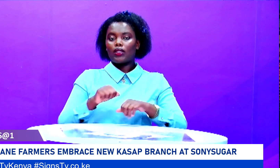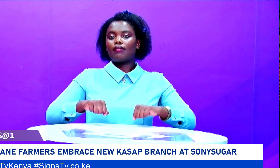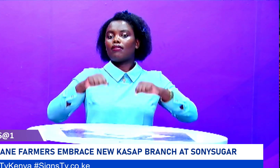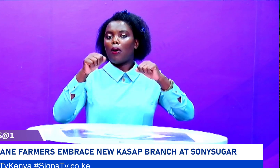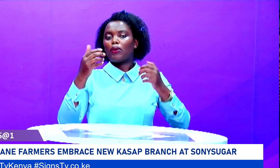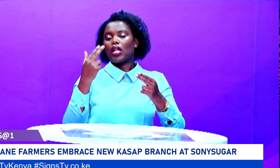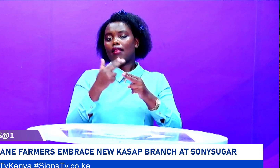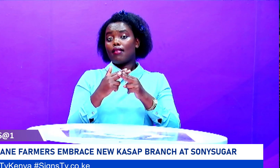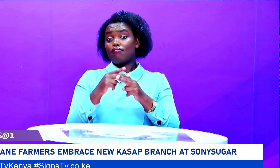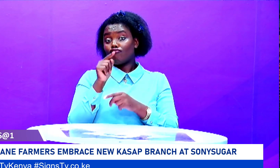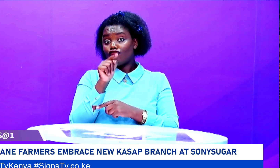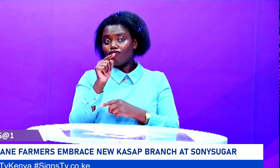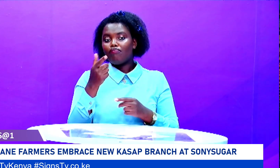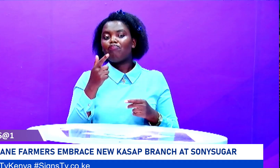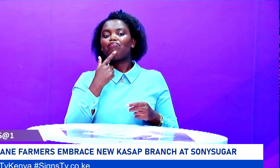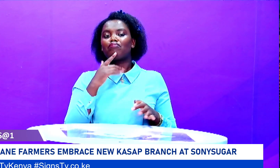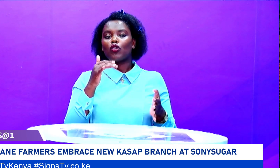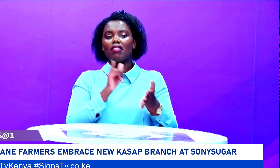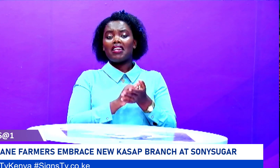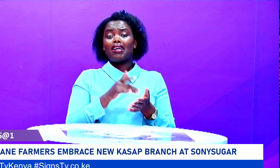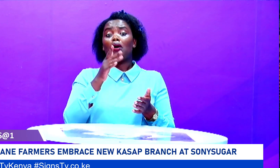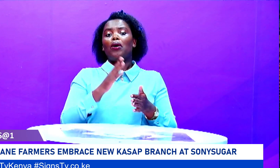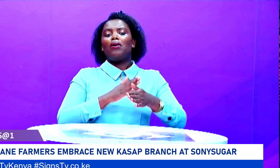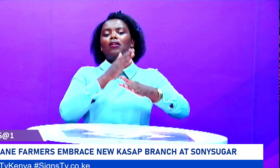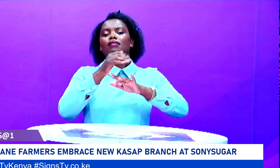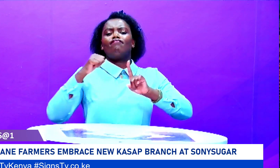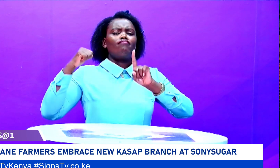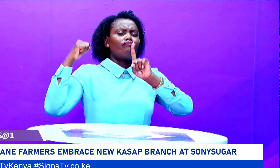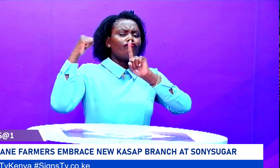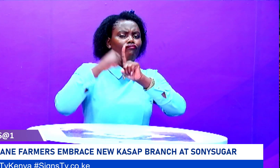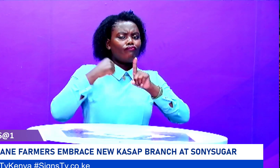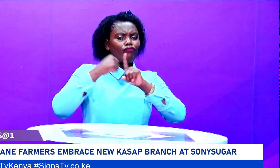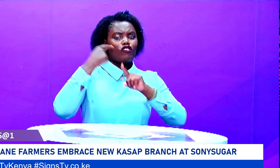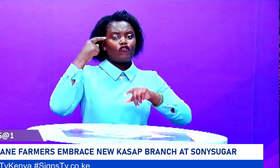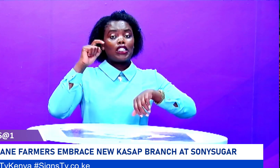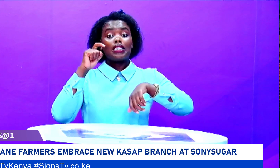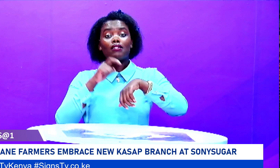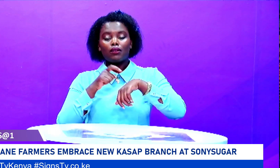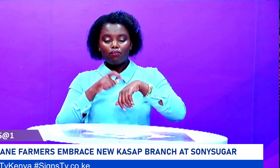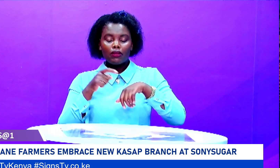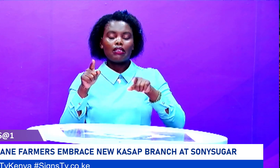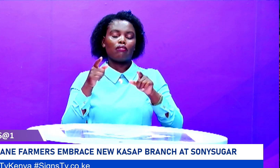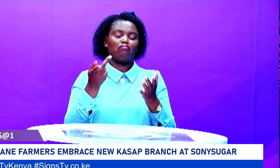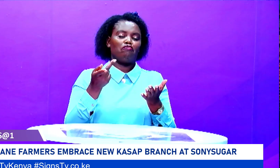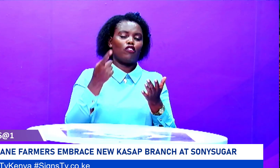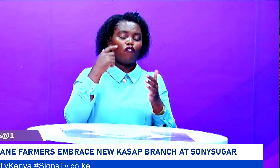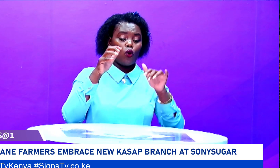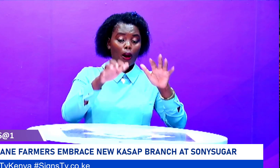Attended by over 1,500, KASAP National Chairperson Charles Atiang noted that beyond